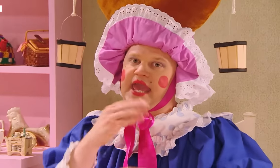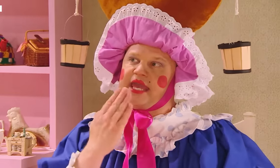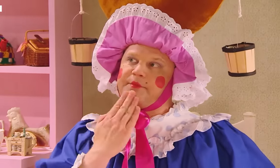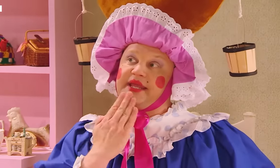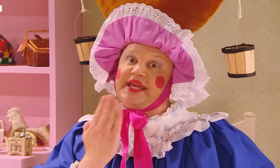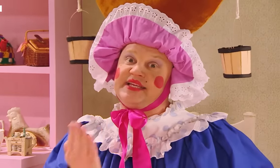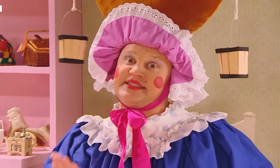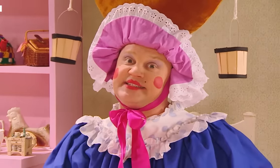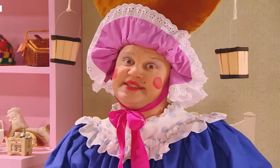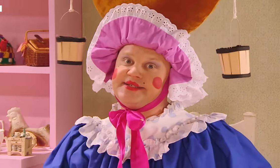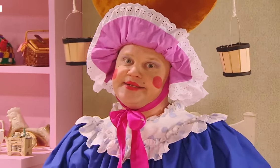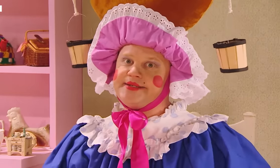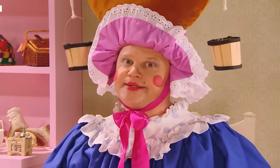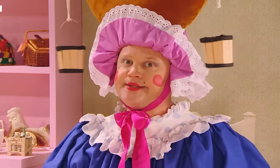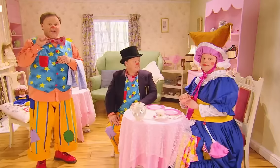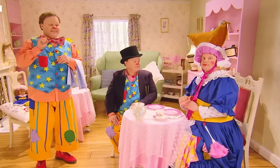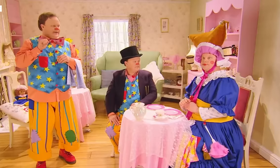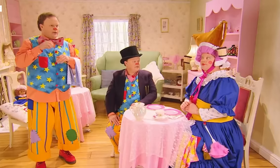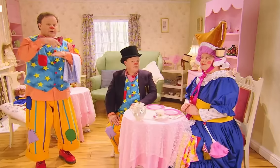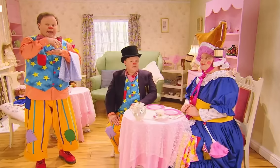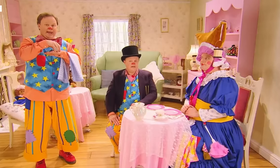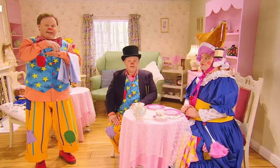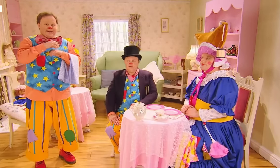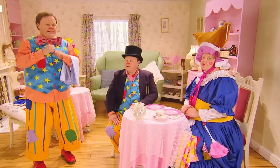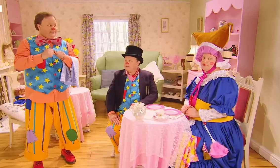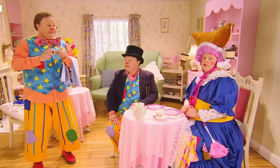cake, please? Oh, yes, your cake!